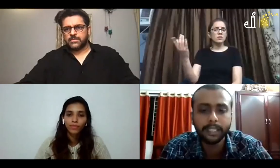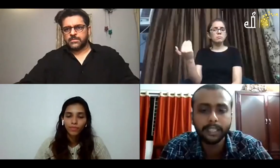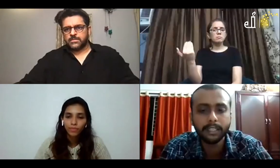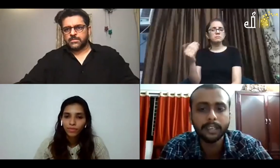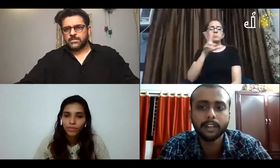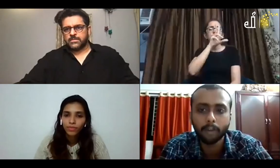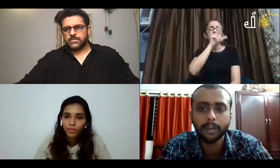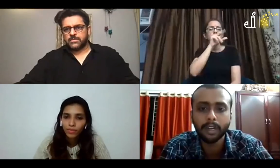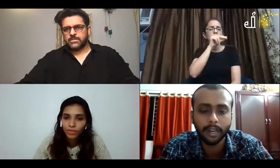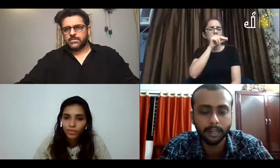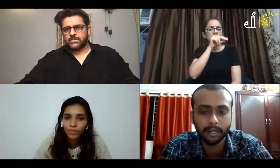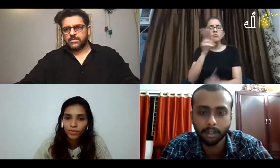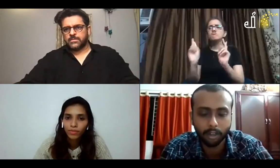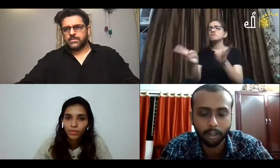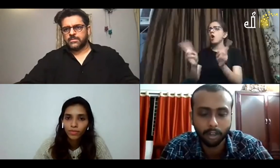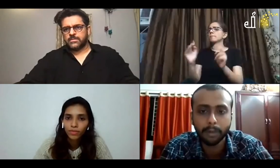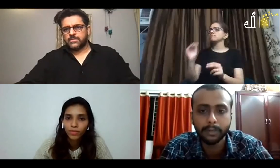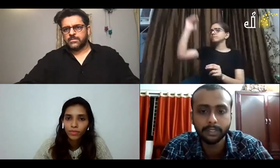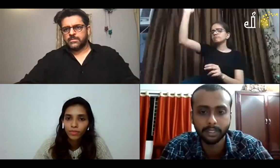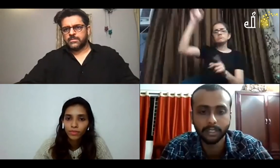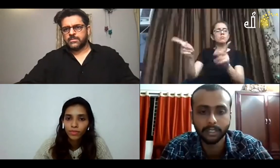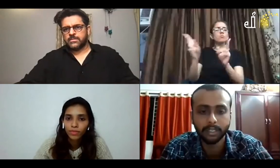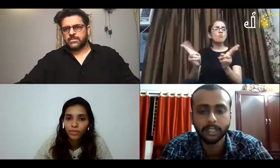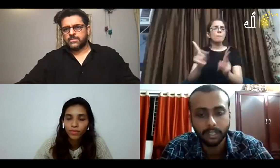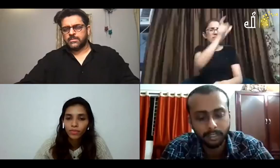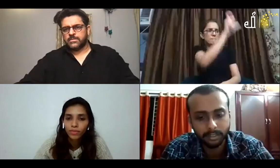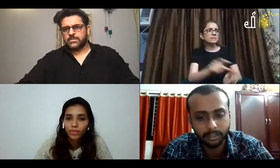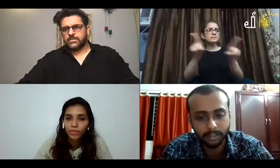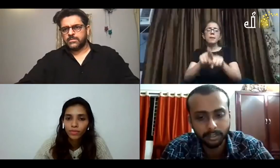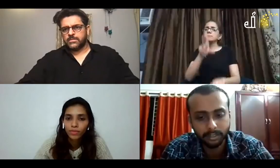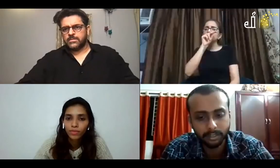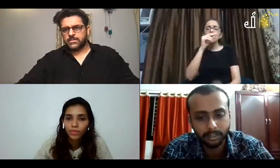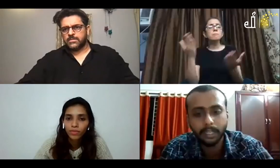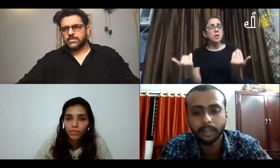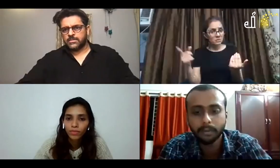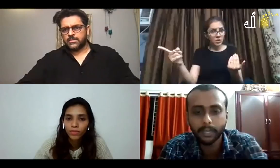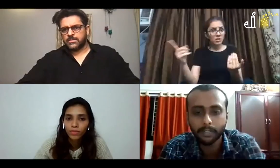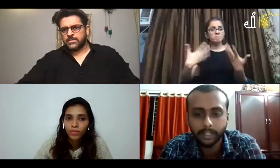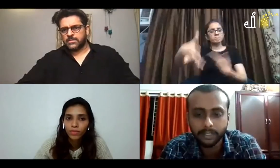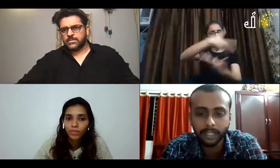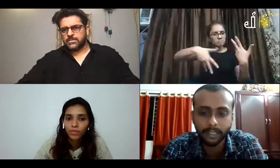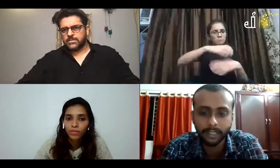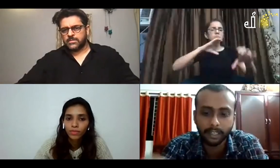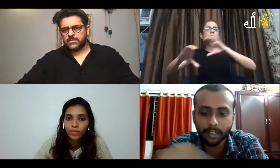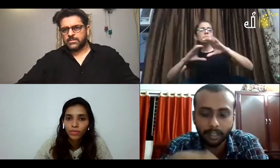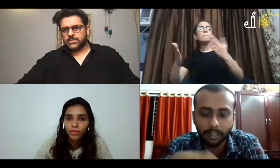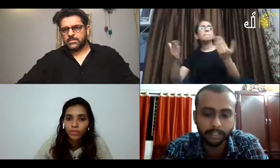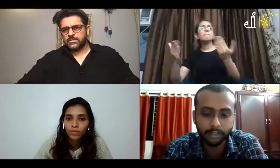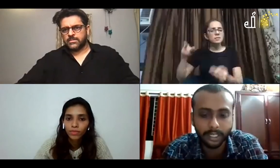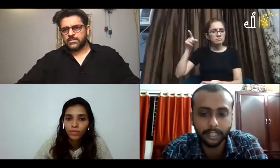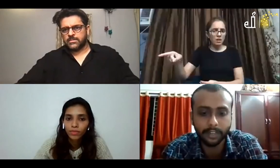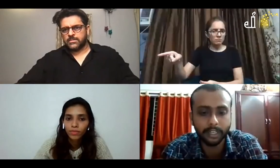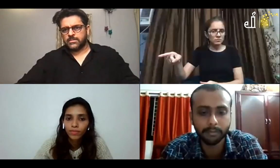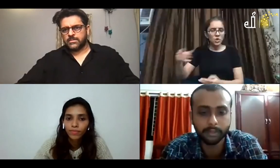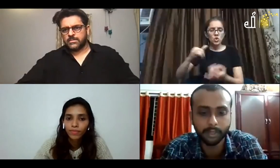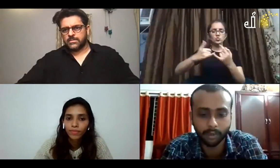speak like a normal adult or a normal person. His social interaction can increase. There are many benefits like that in a